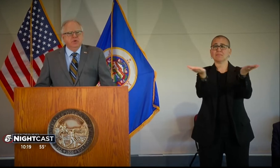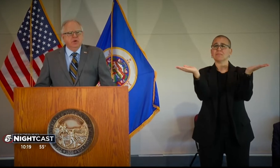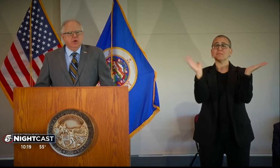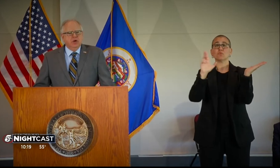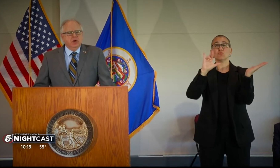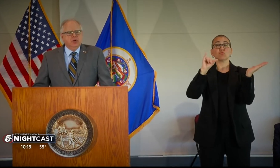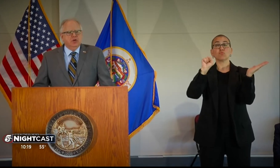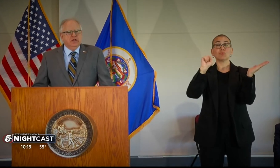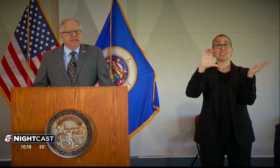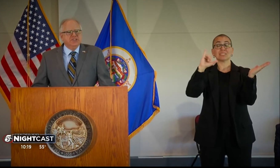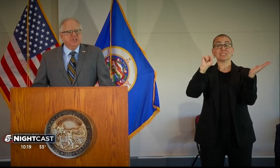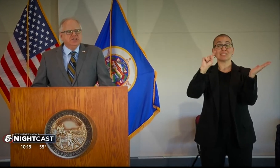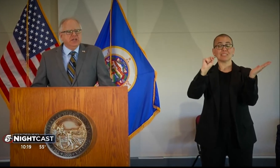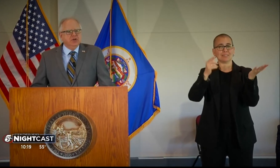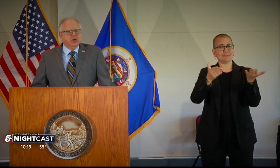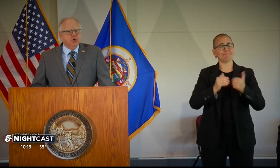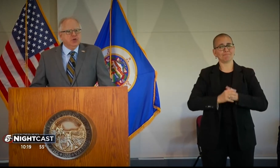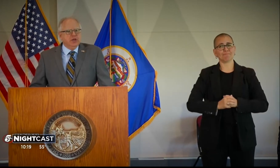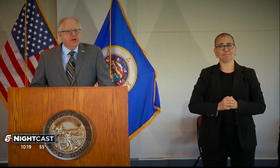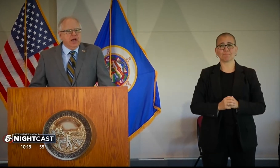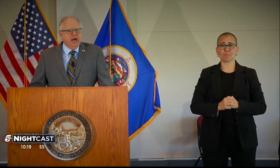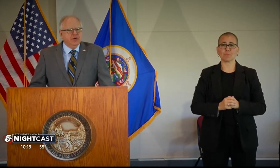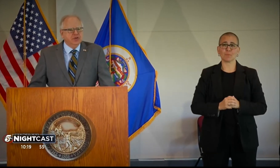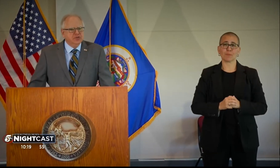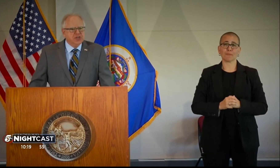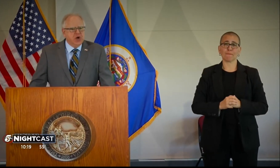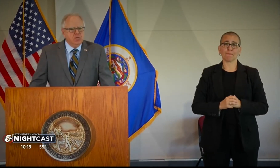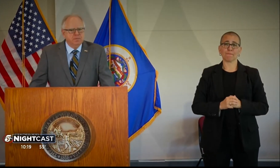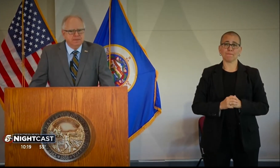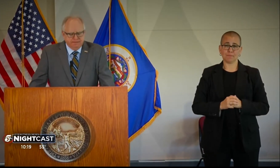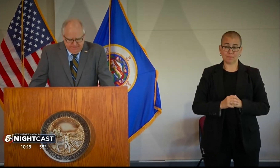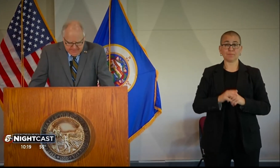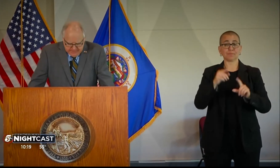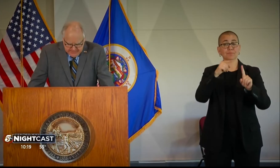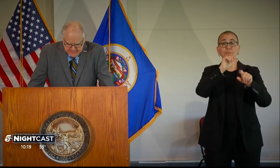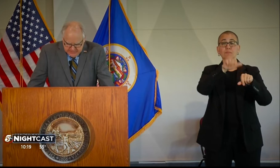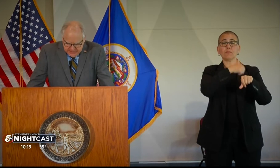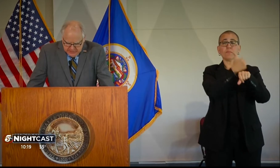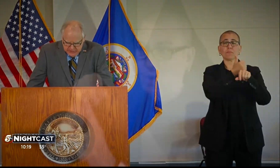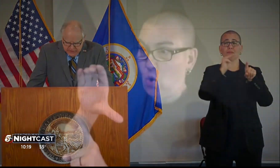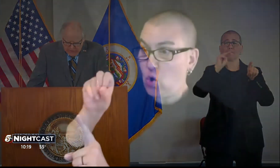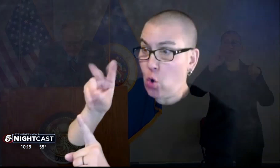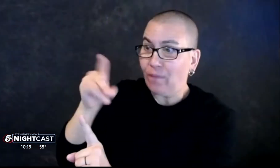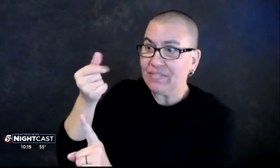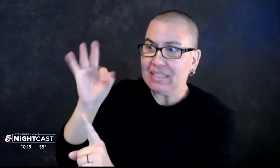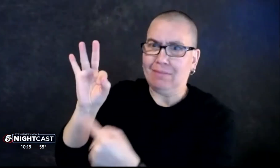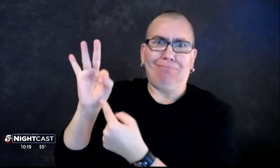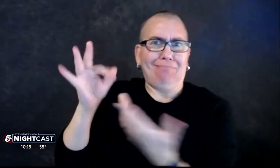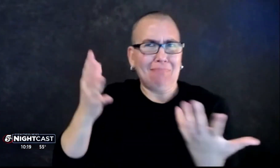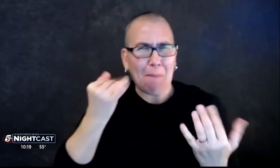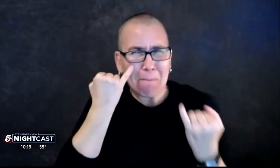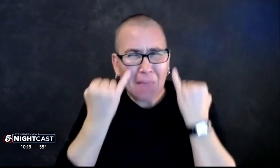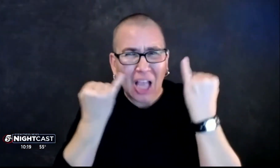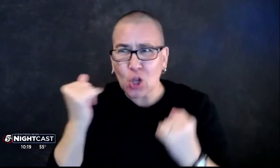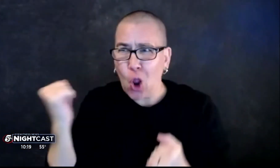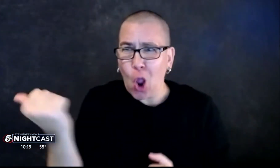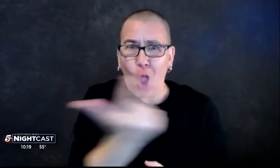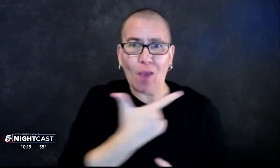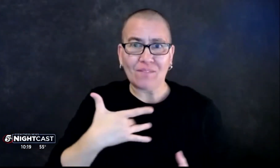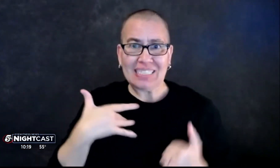able to see their language received there right in the moment from the governor of the state,